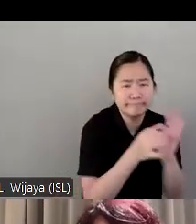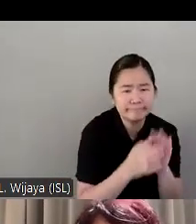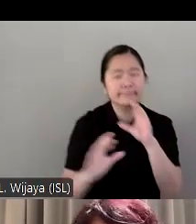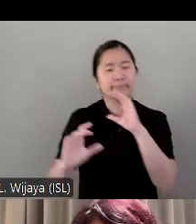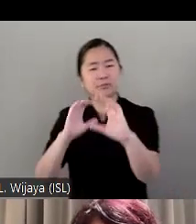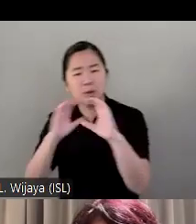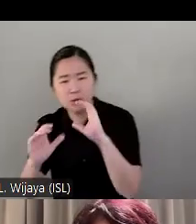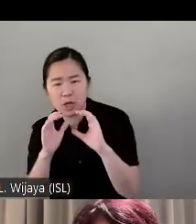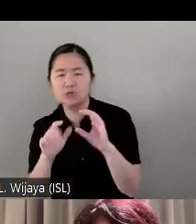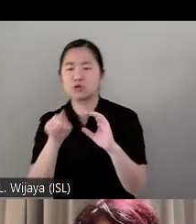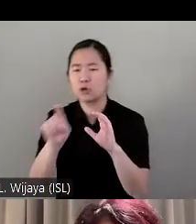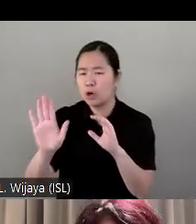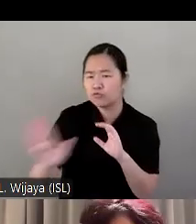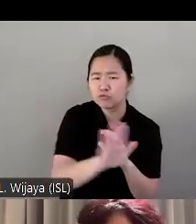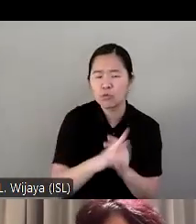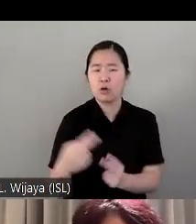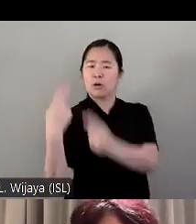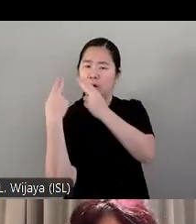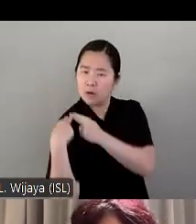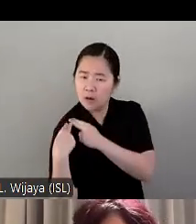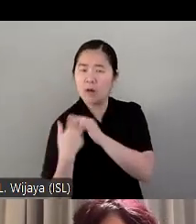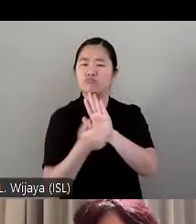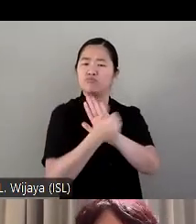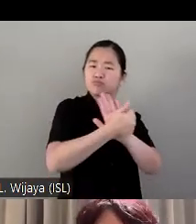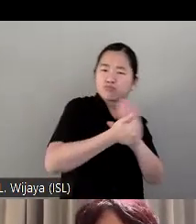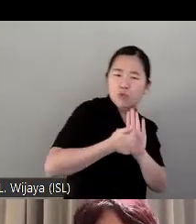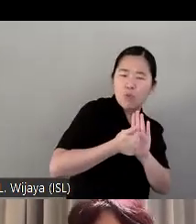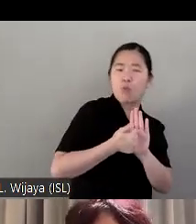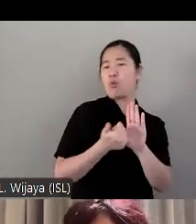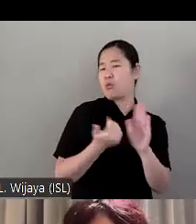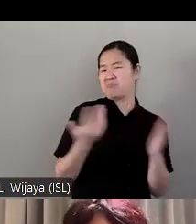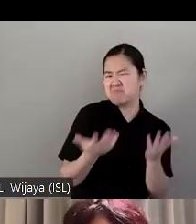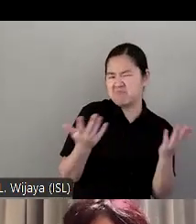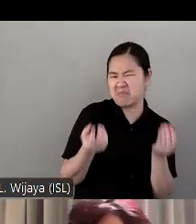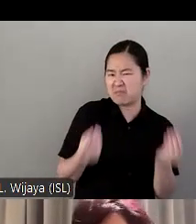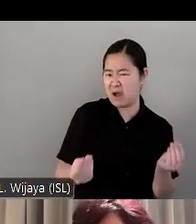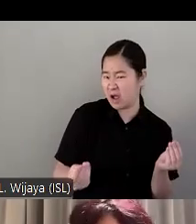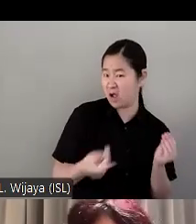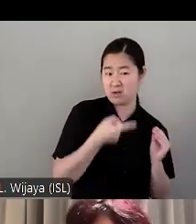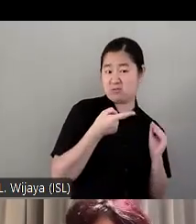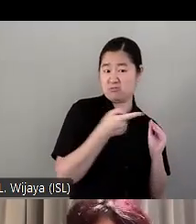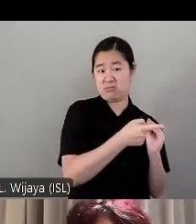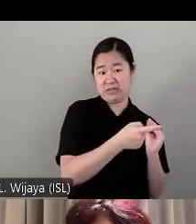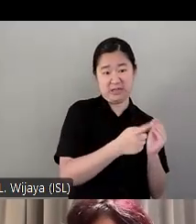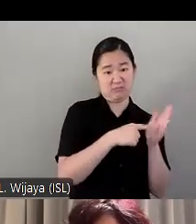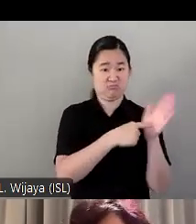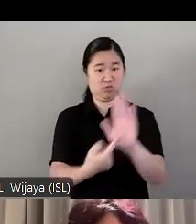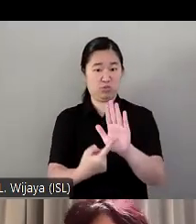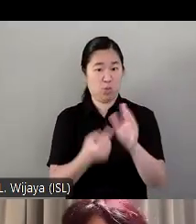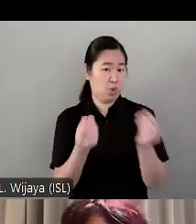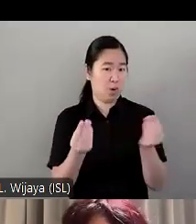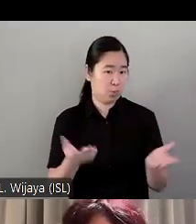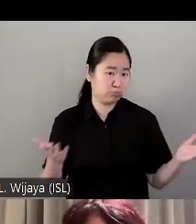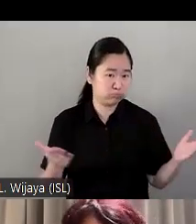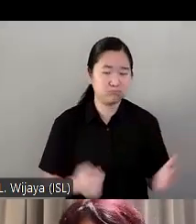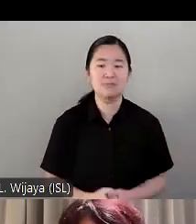And the safeguarding risks that exist in any community are quite dependent on individual circumstances. And so